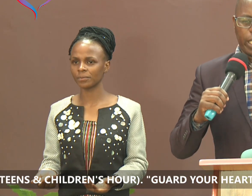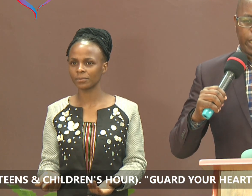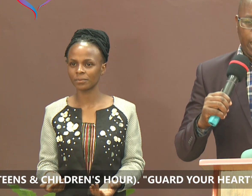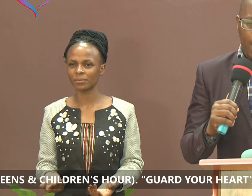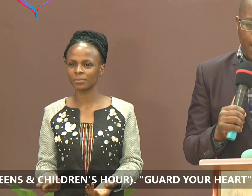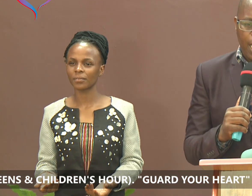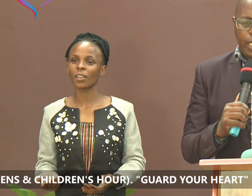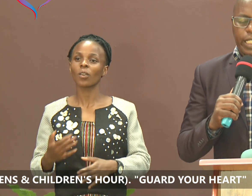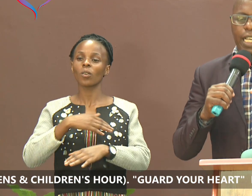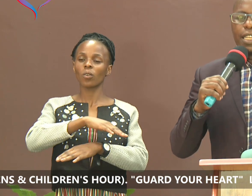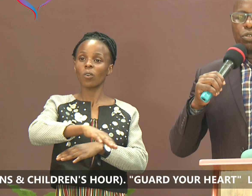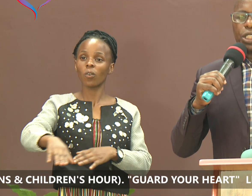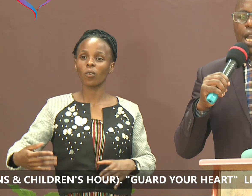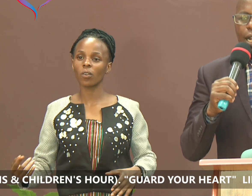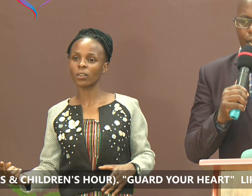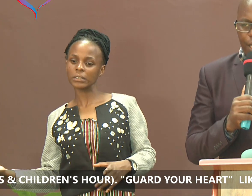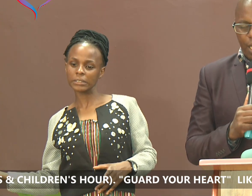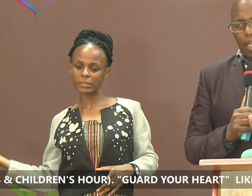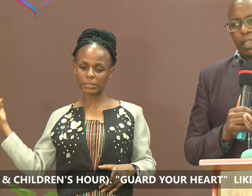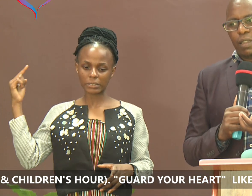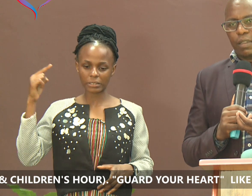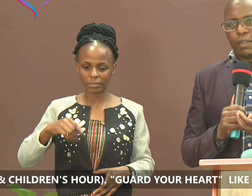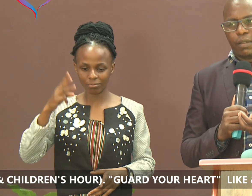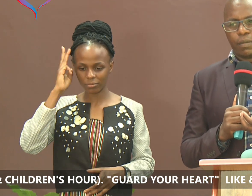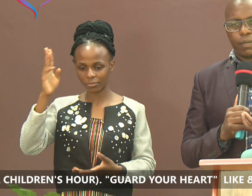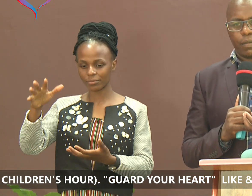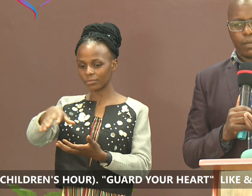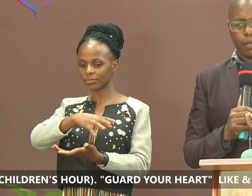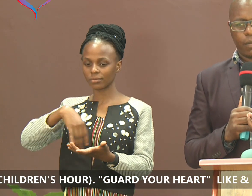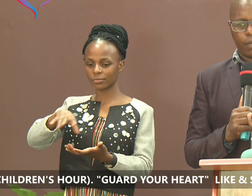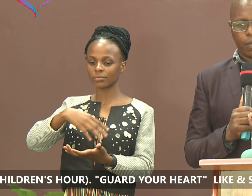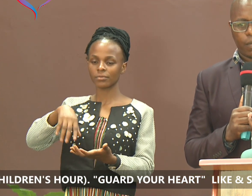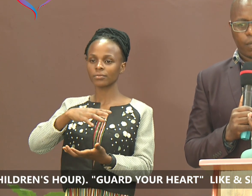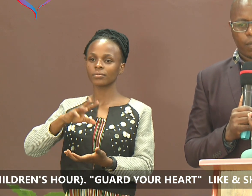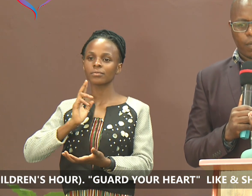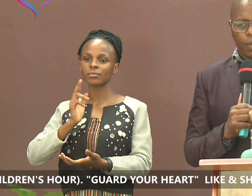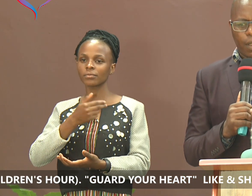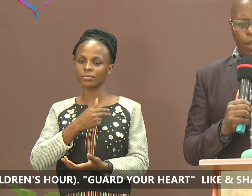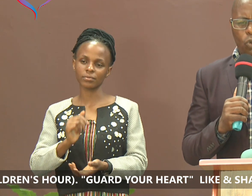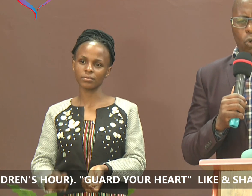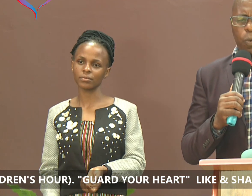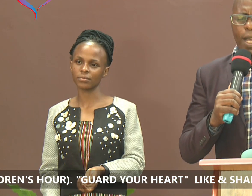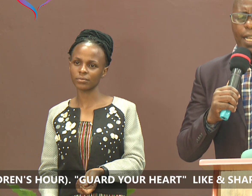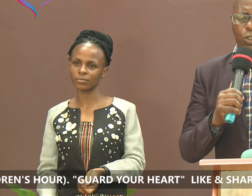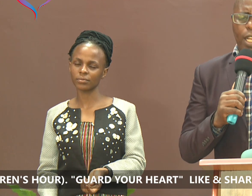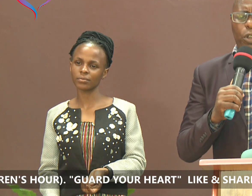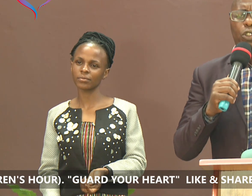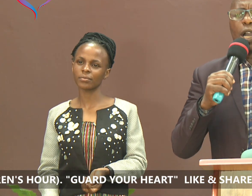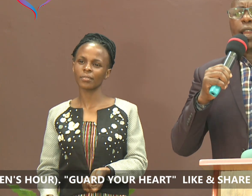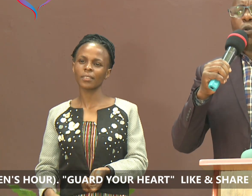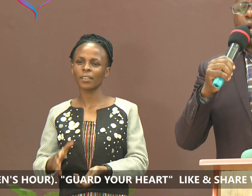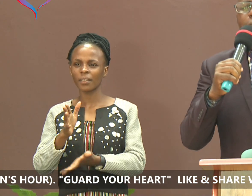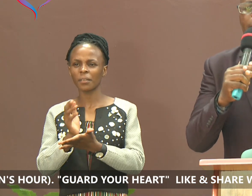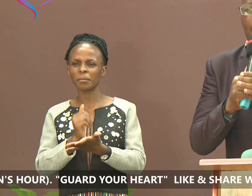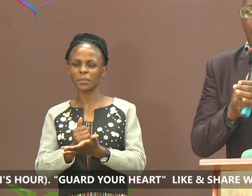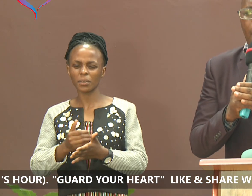Ebuli chija chigenda tuchankalanya. Then whatever comes is going to confuse us. Kuvanga tetuina ko